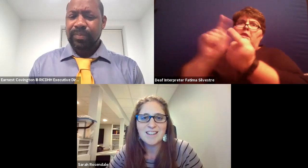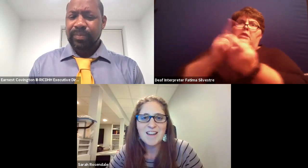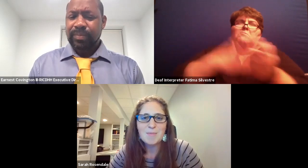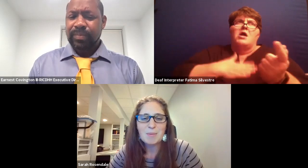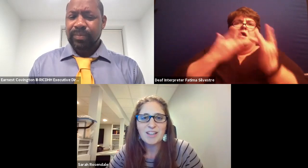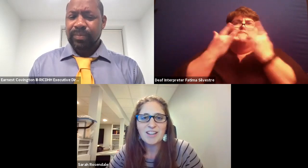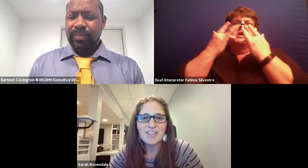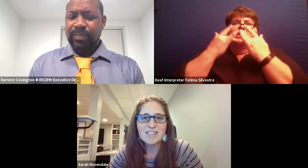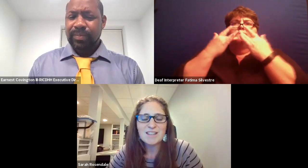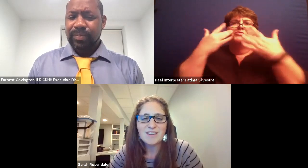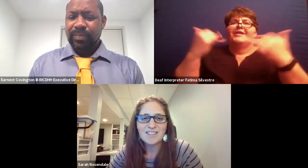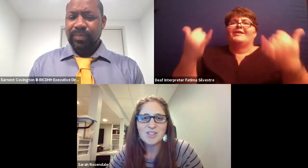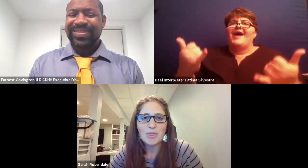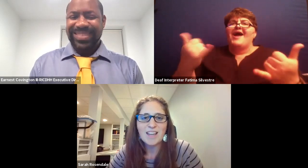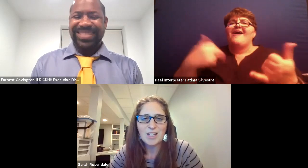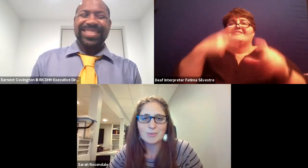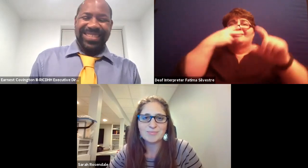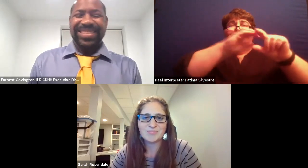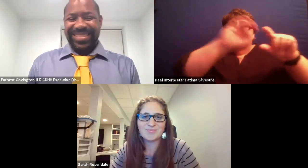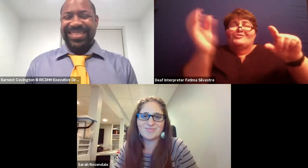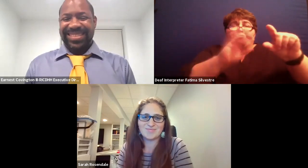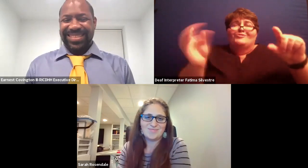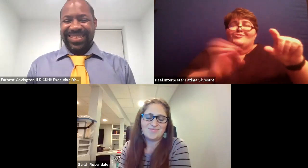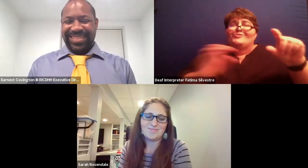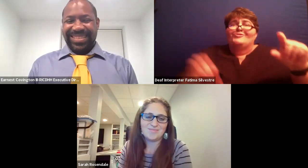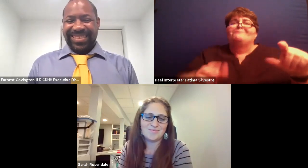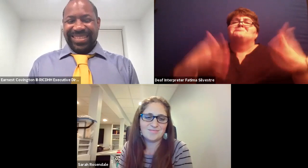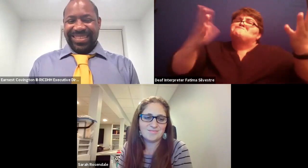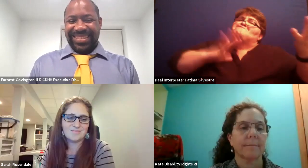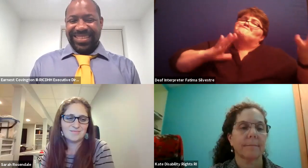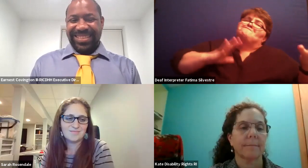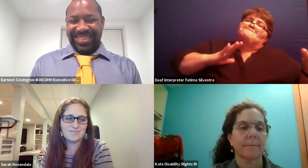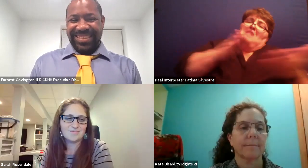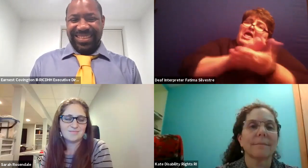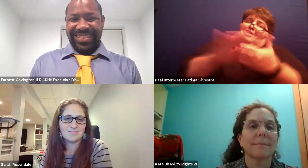see people here this evening. So thank you.